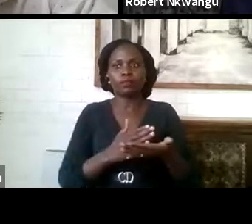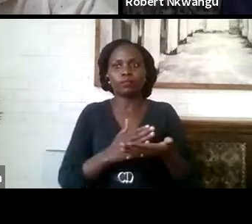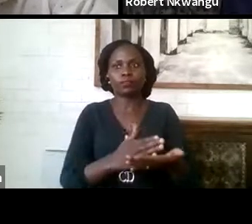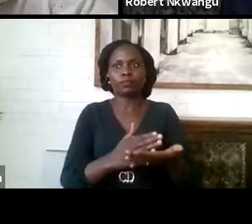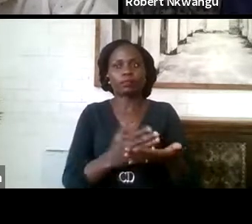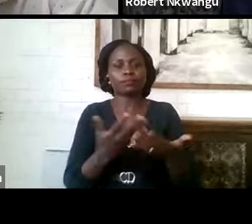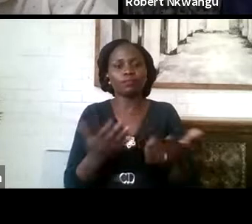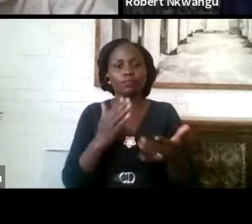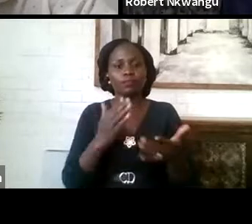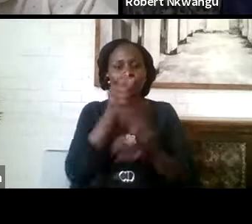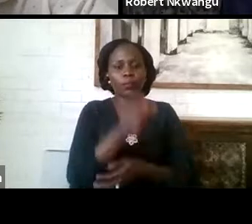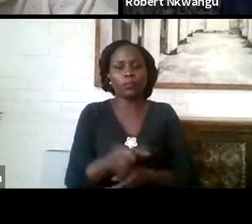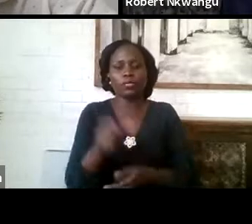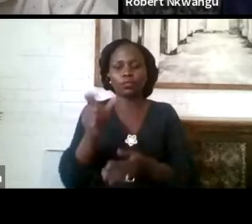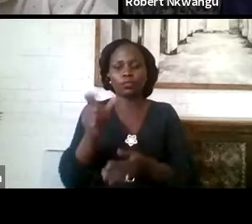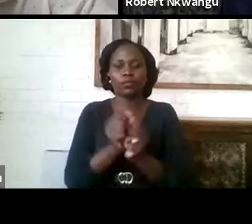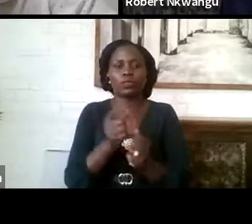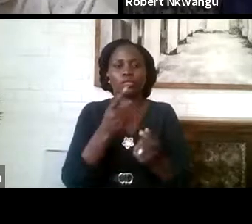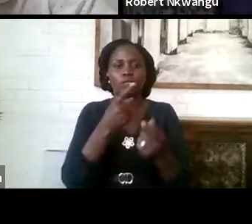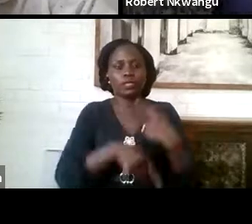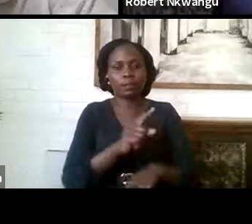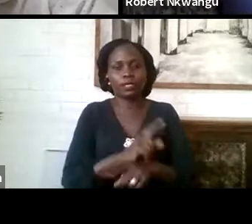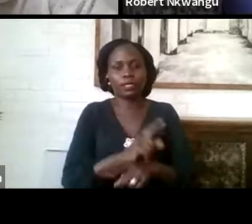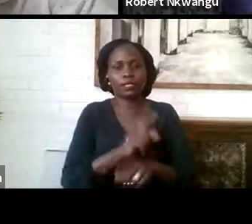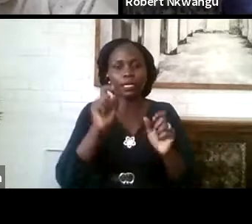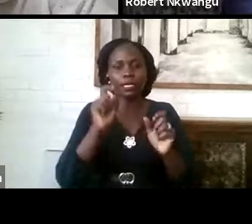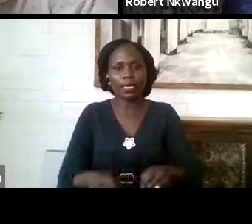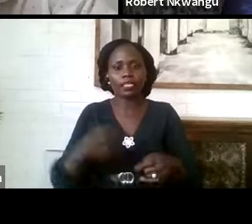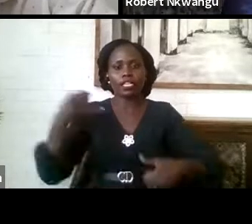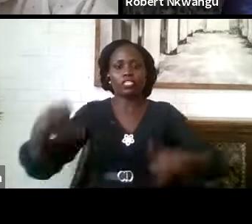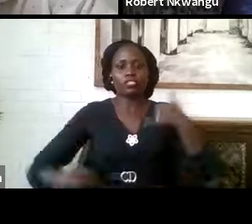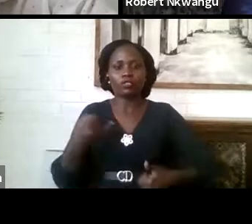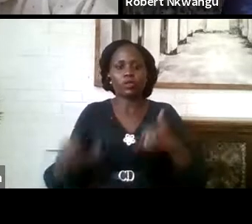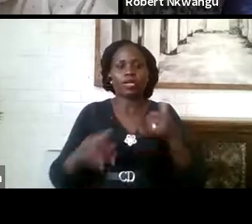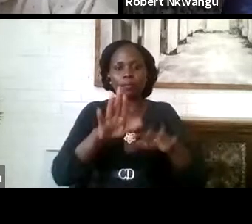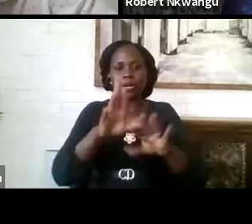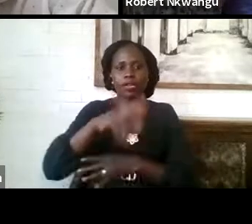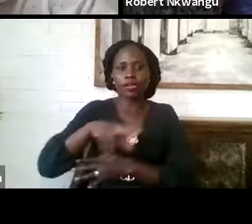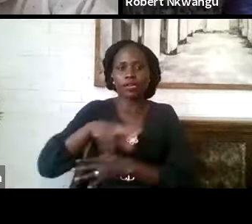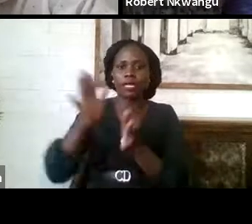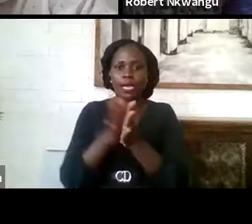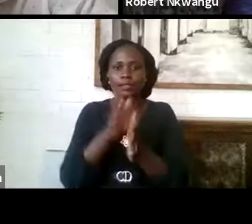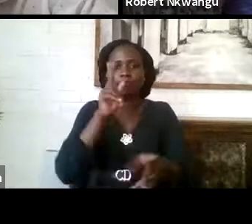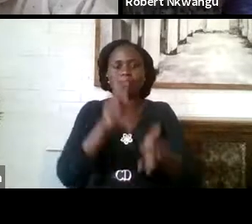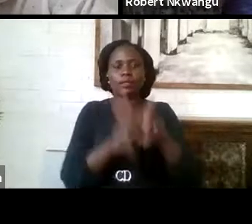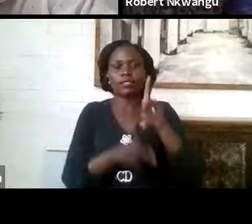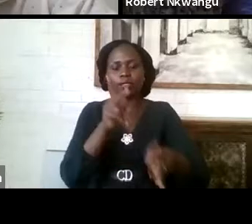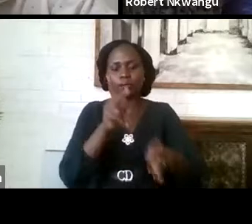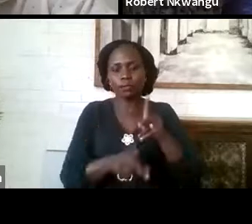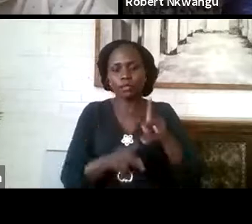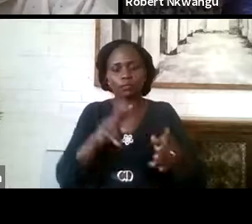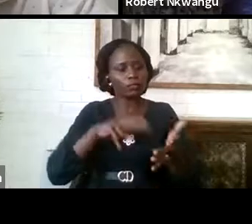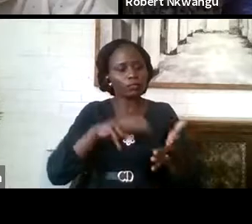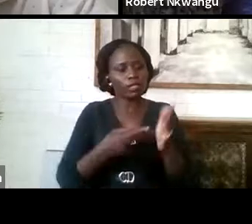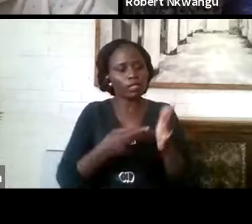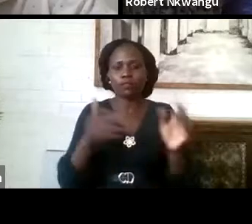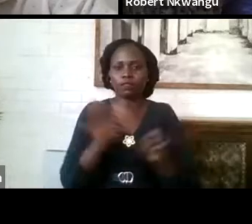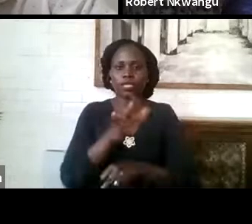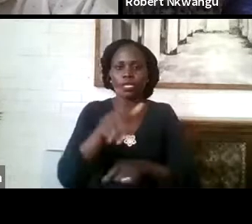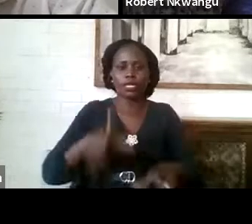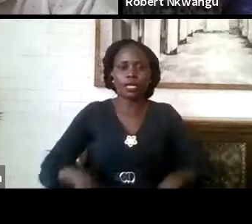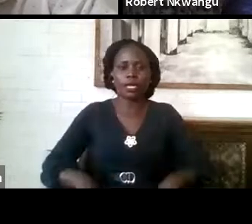able to meaningfully enjoy their rights, but also participate meaningfully in the lives and decision making of their